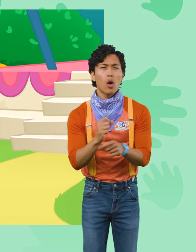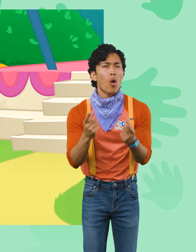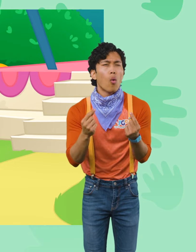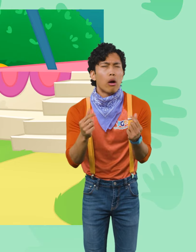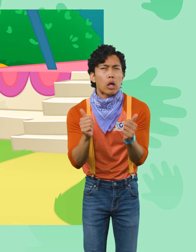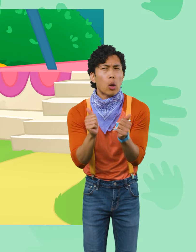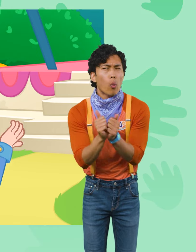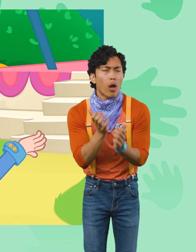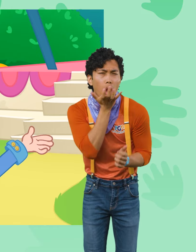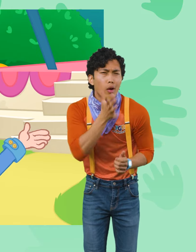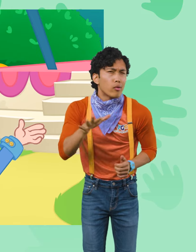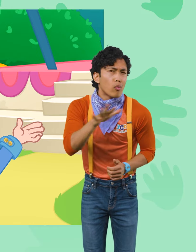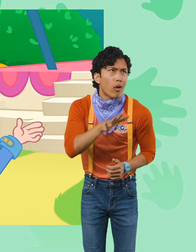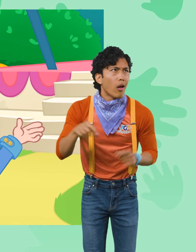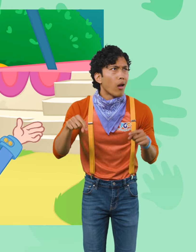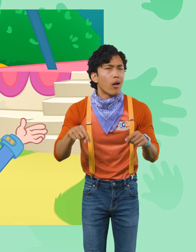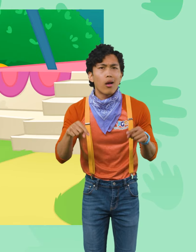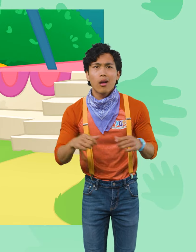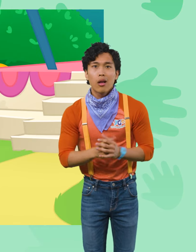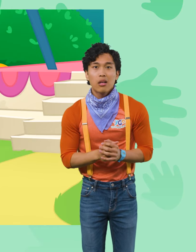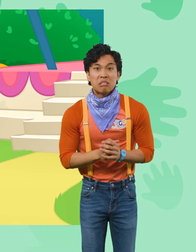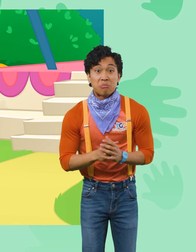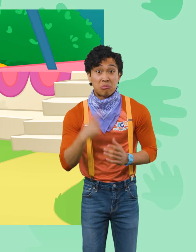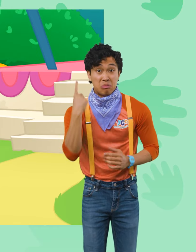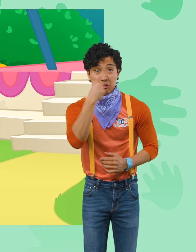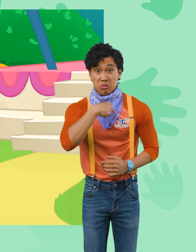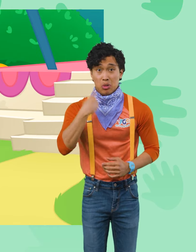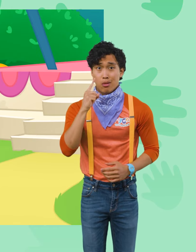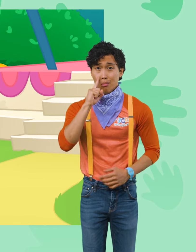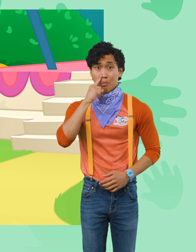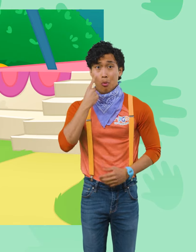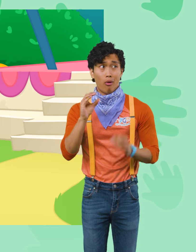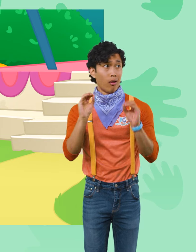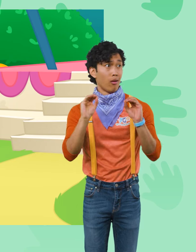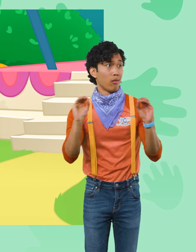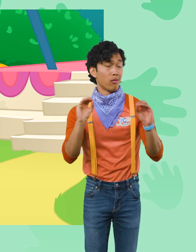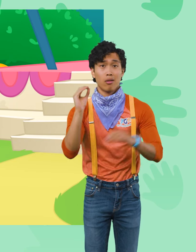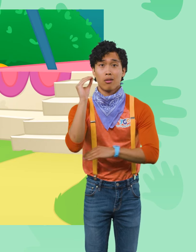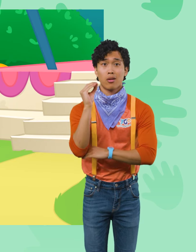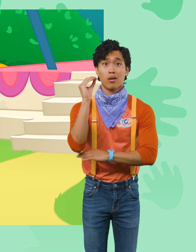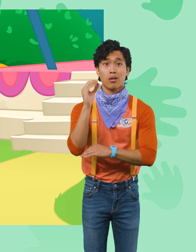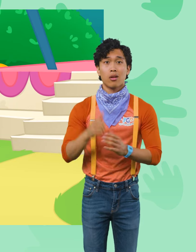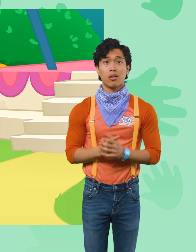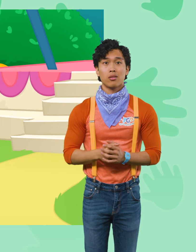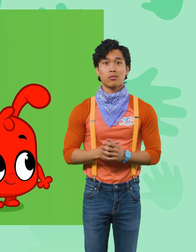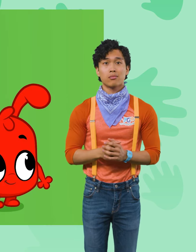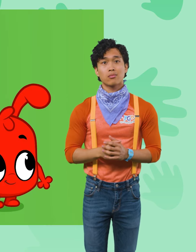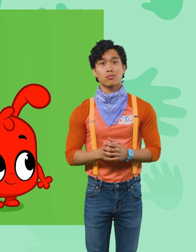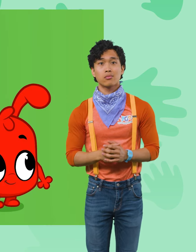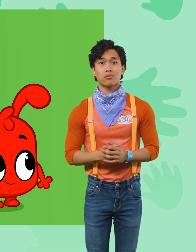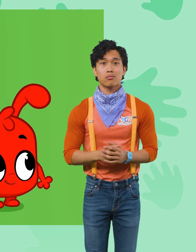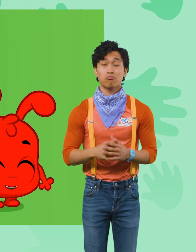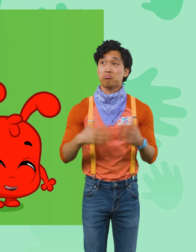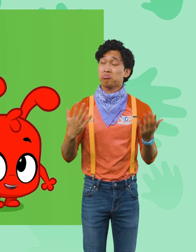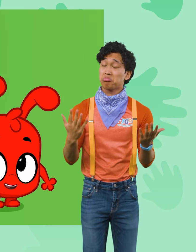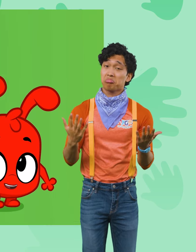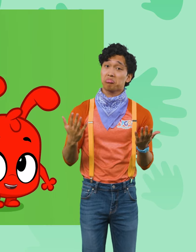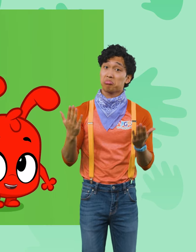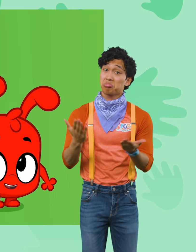But what to do with the park? It looks a little boring without dinosaurs.